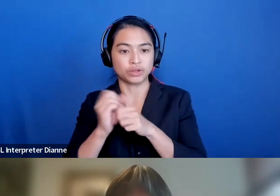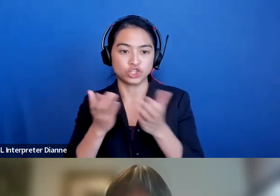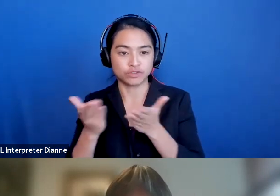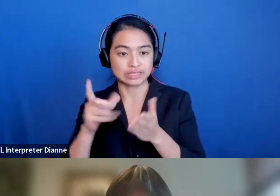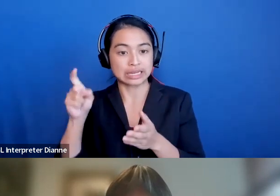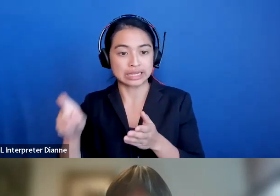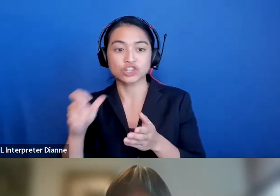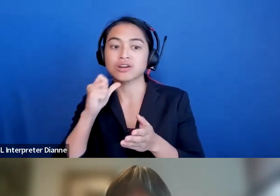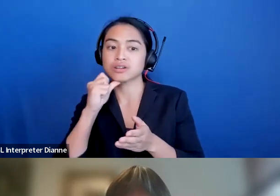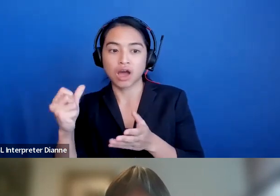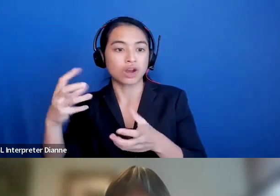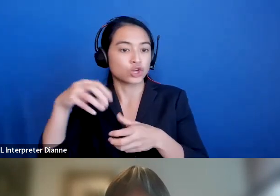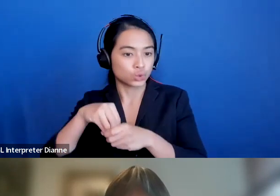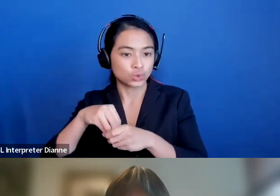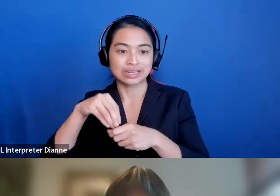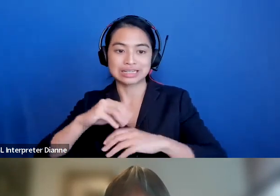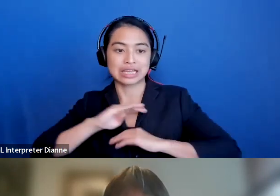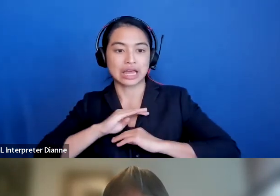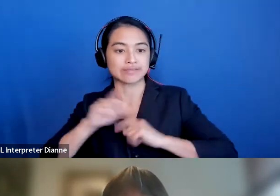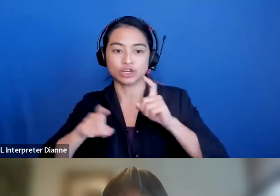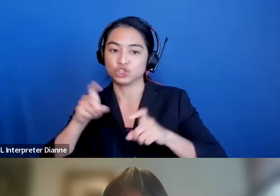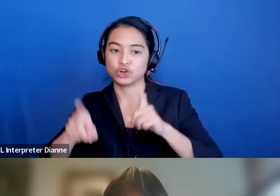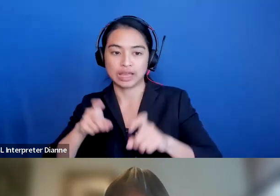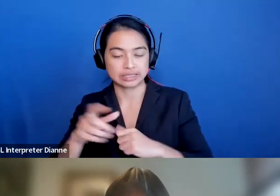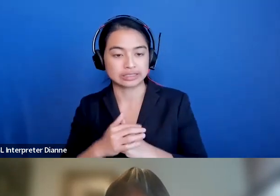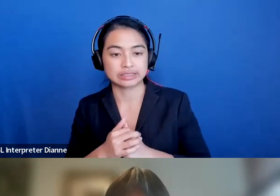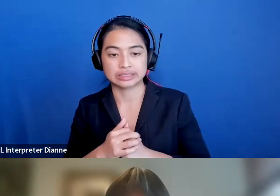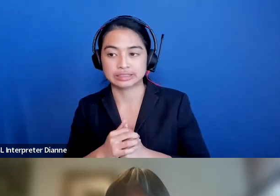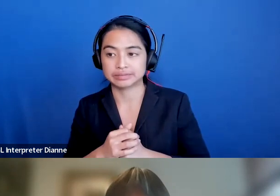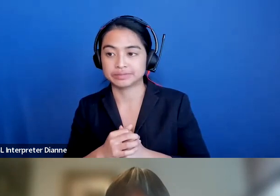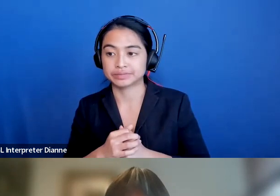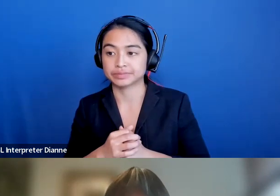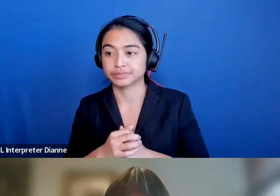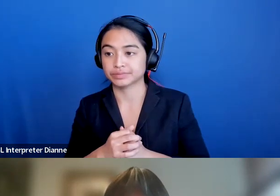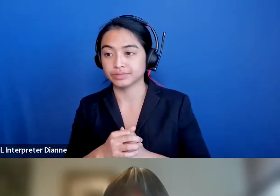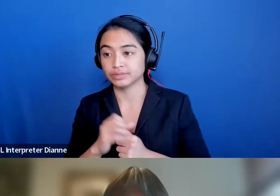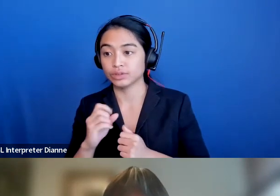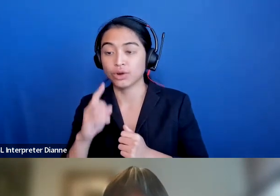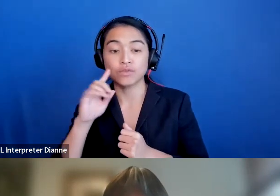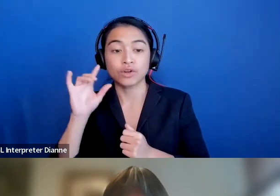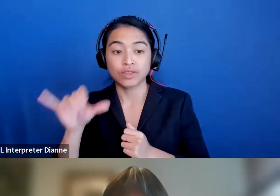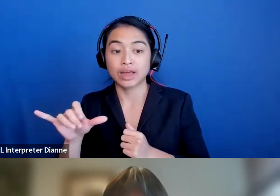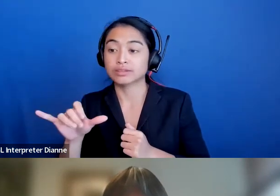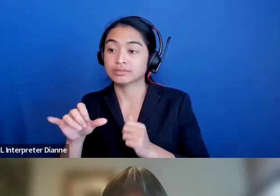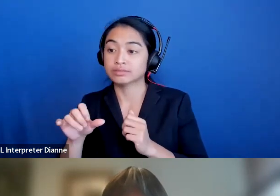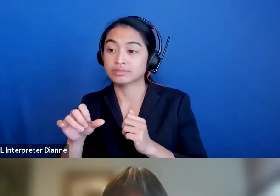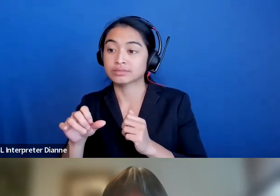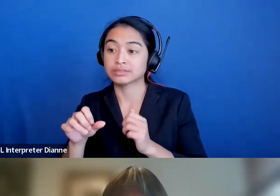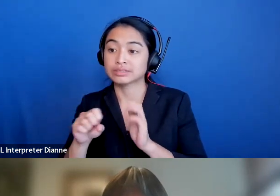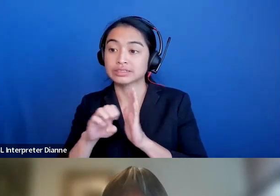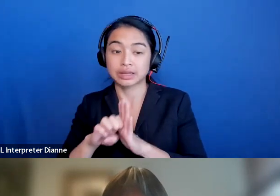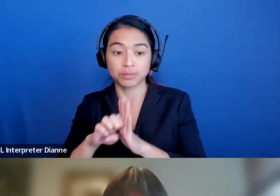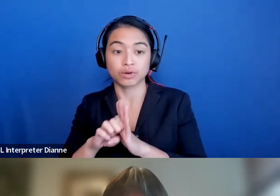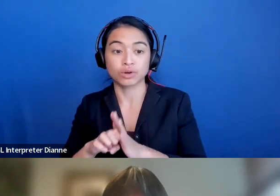needs are not included in satisfaction surveys. And so for that sample, for 2A at